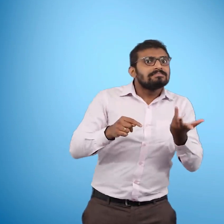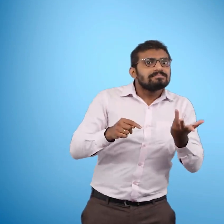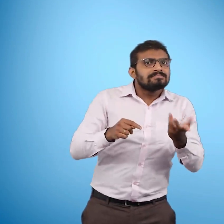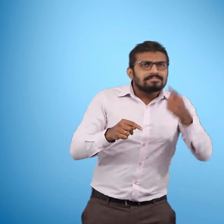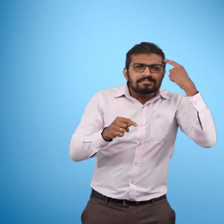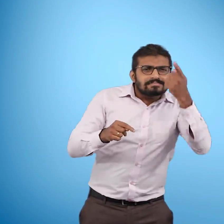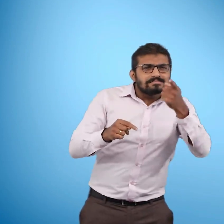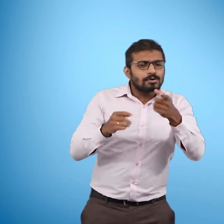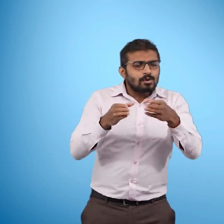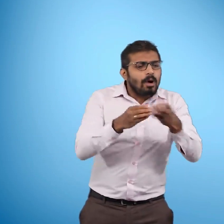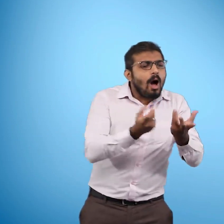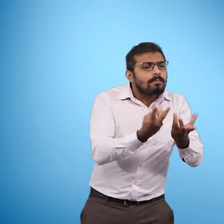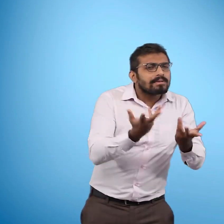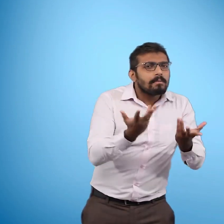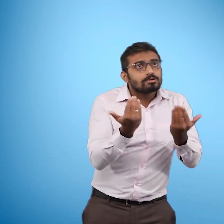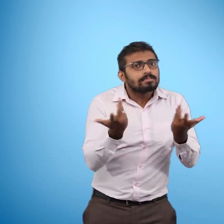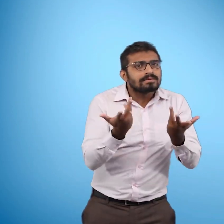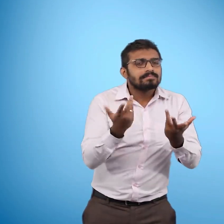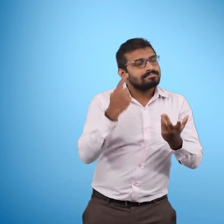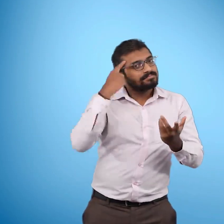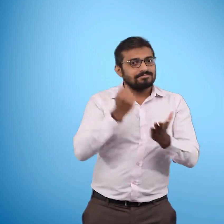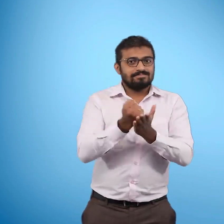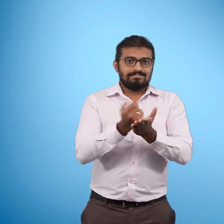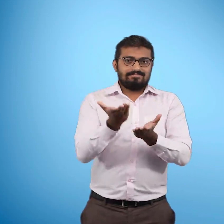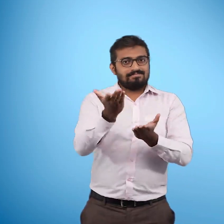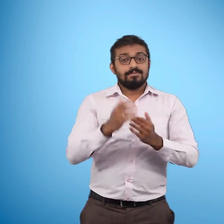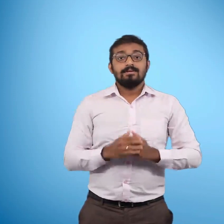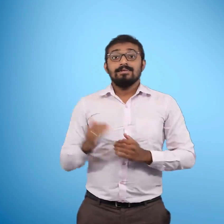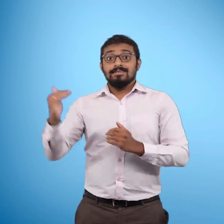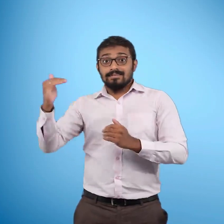Rest of the column 2 is empty for your answers.